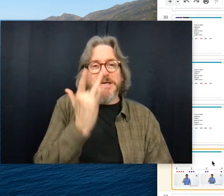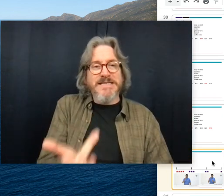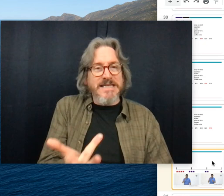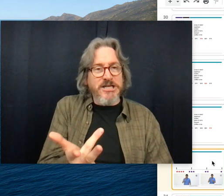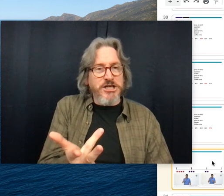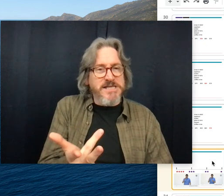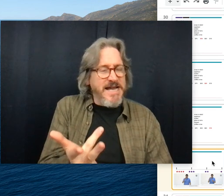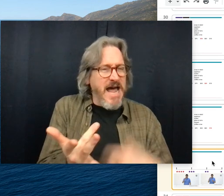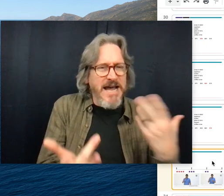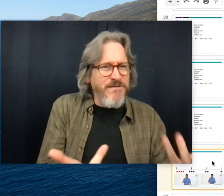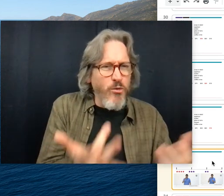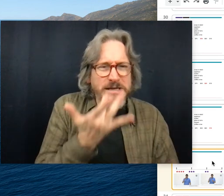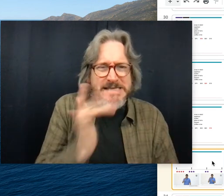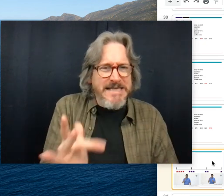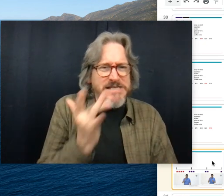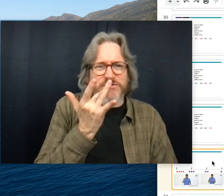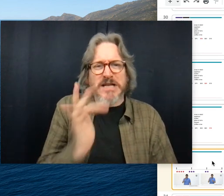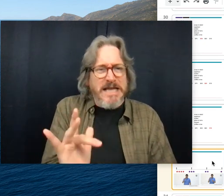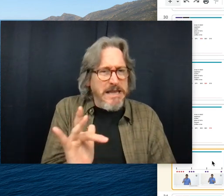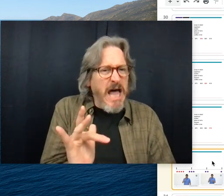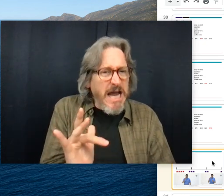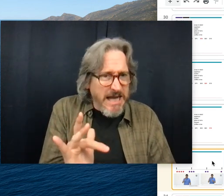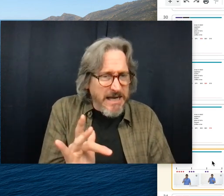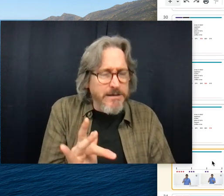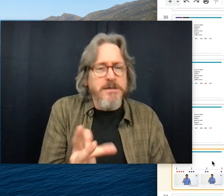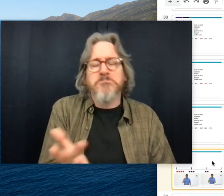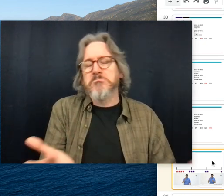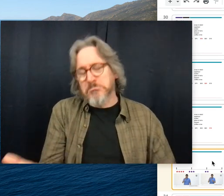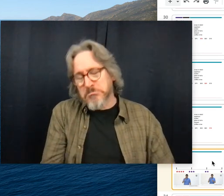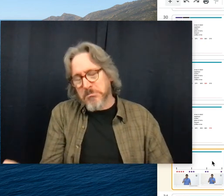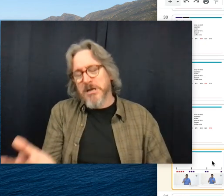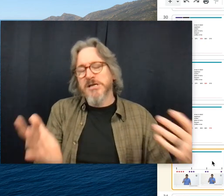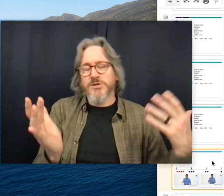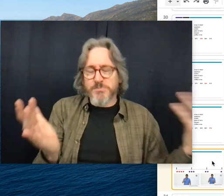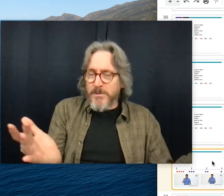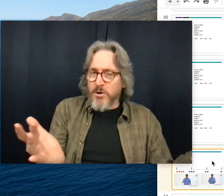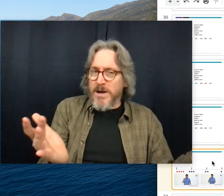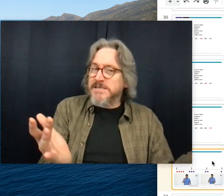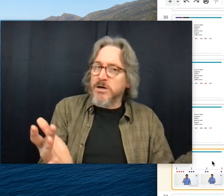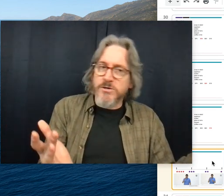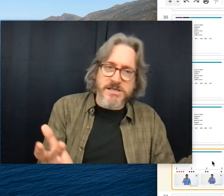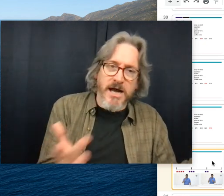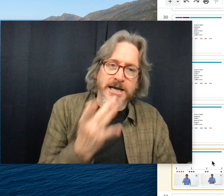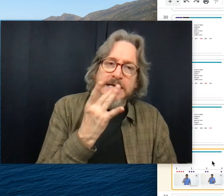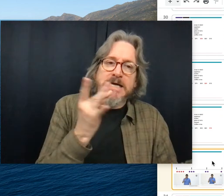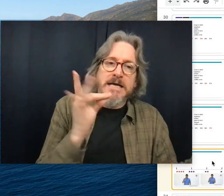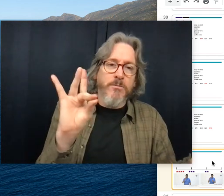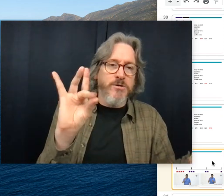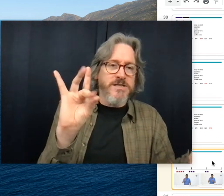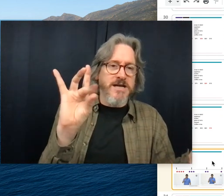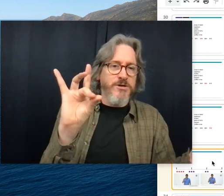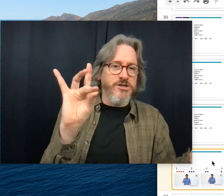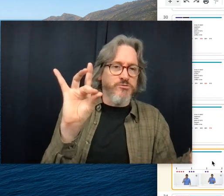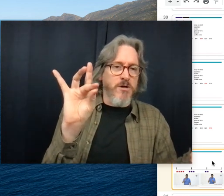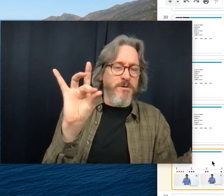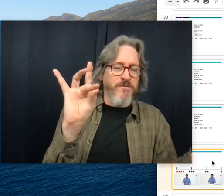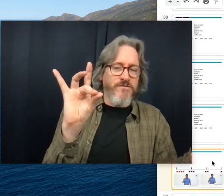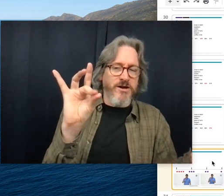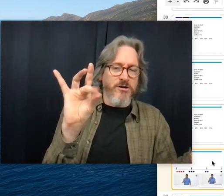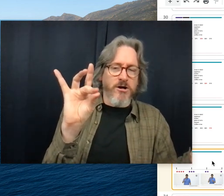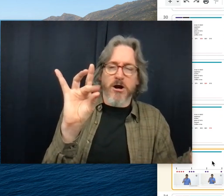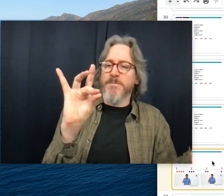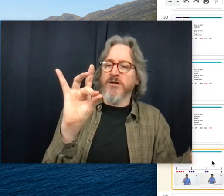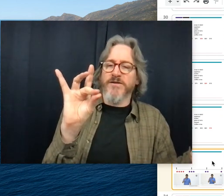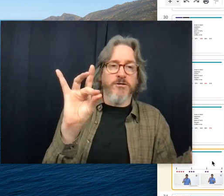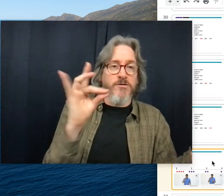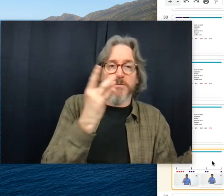They're doing delicious, and I've only seen this for like lucky. So it's probably a West Coast sign. Most of the time we just rub our